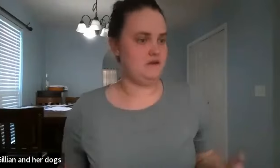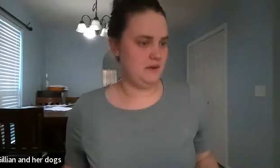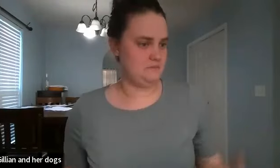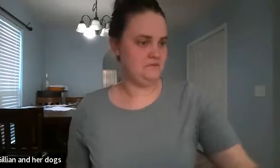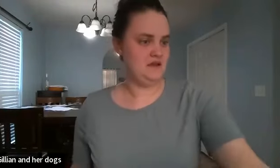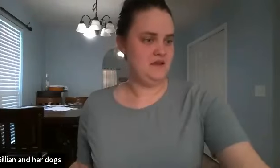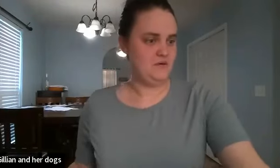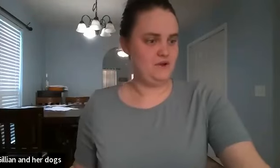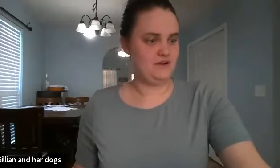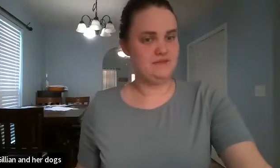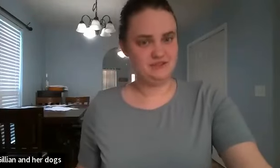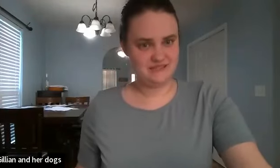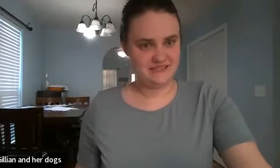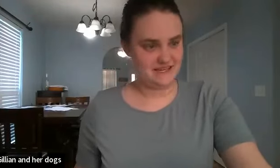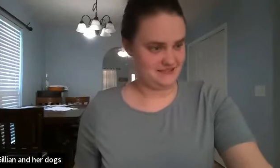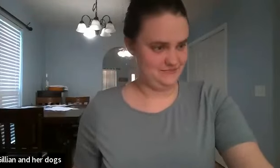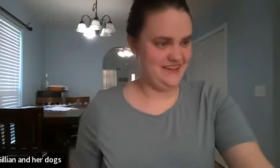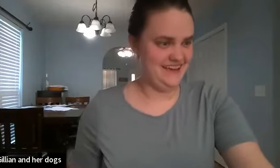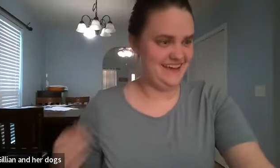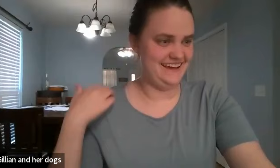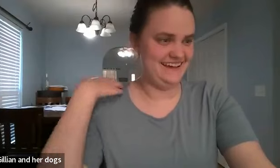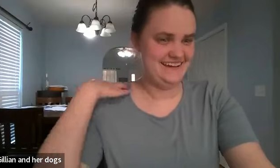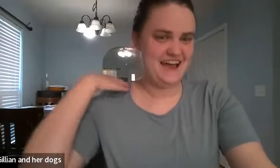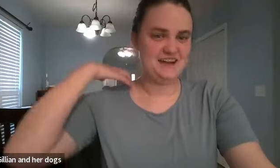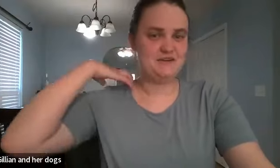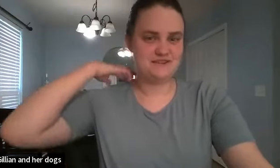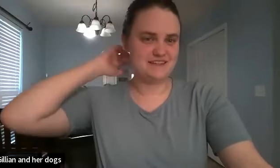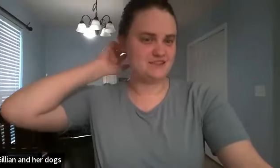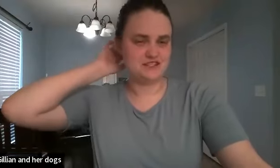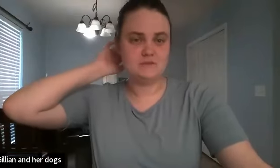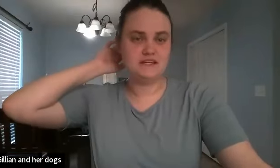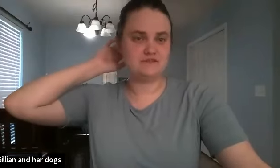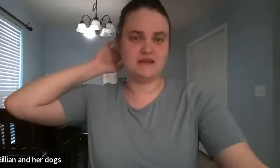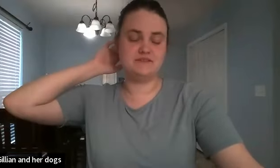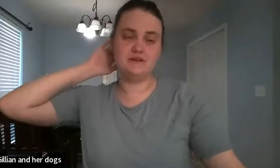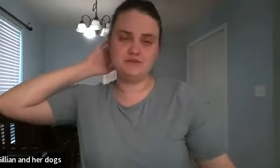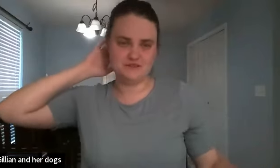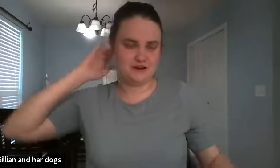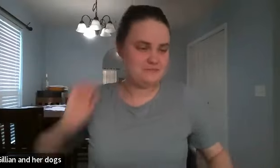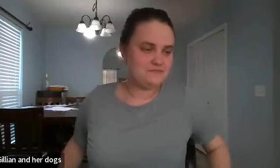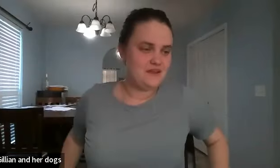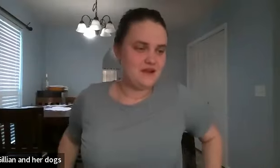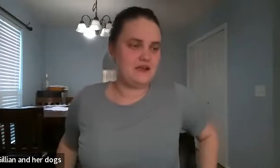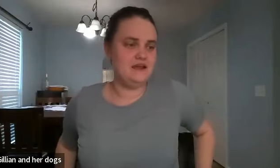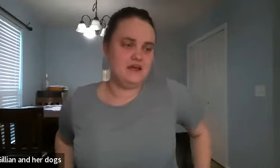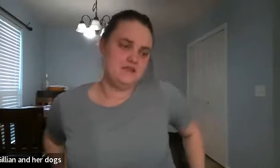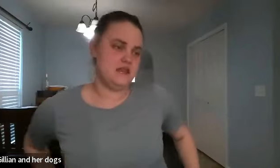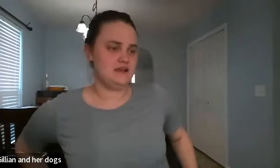Okay. We are coming towards the end. I know it feels like there's like so many different types of animals there are. All right. The next